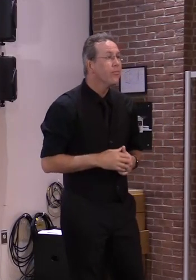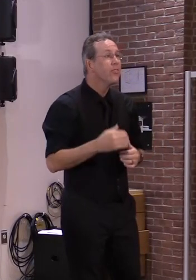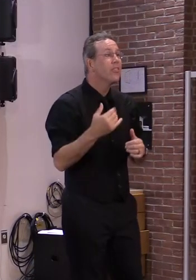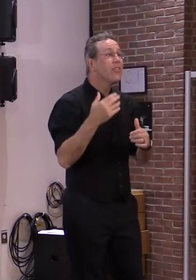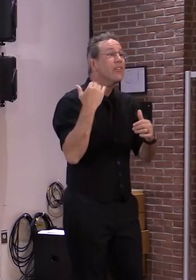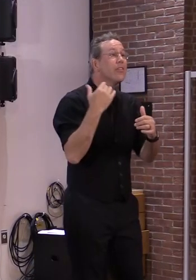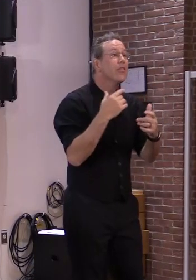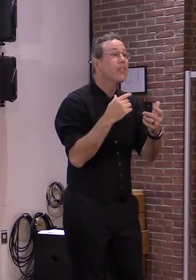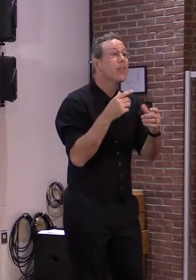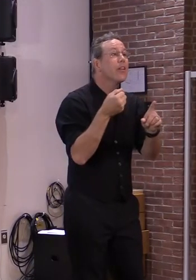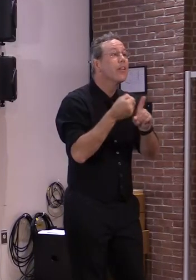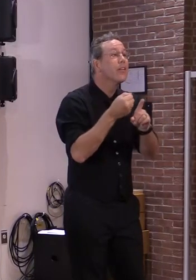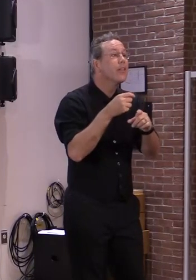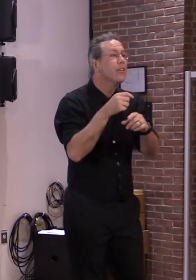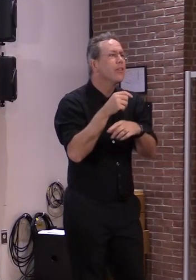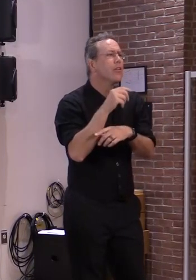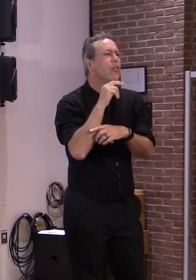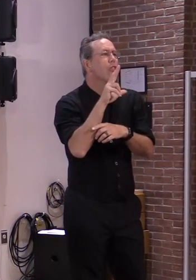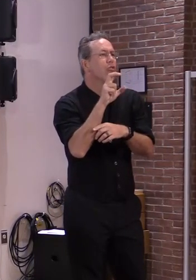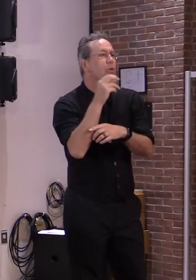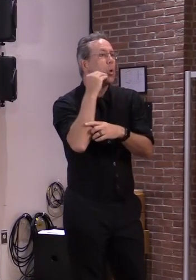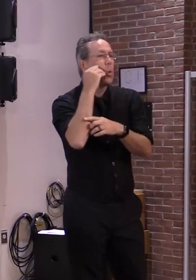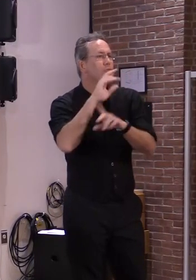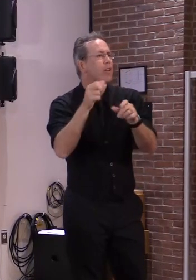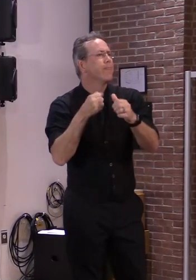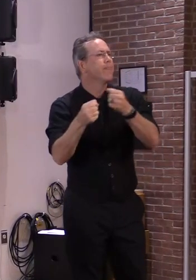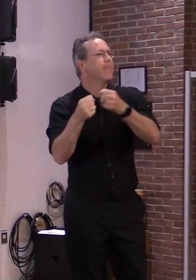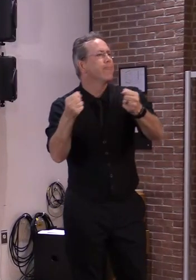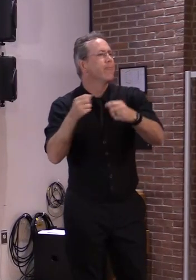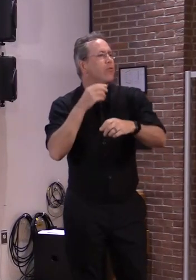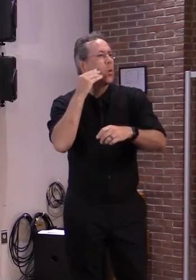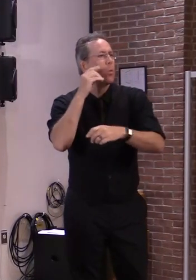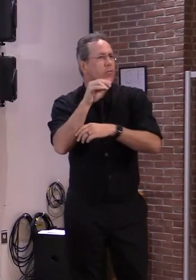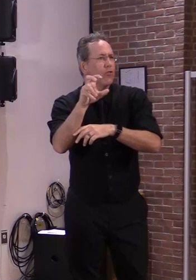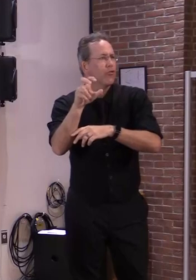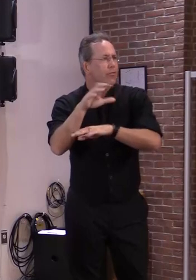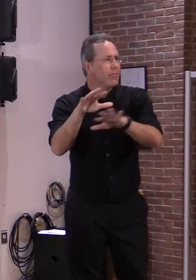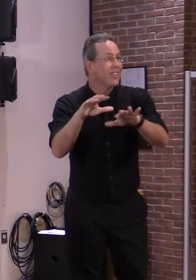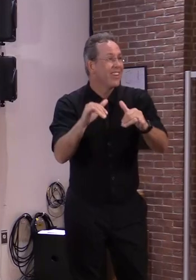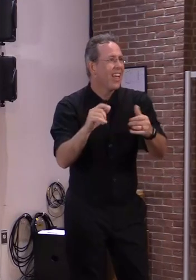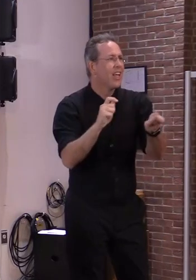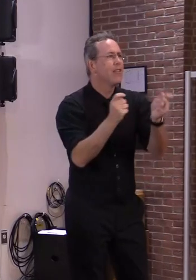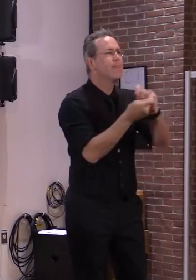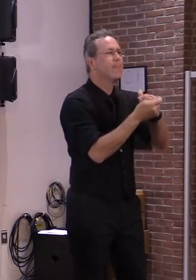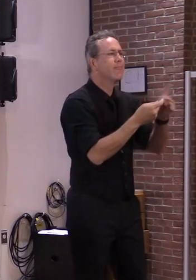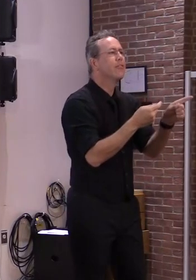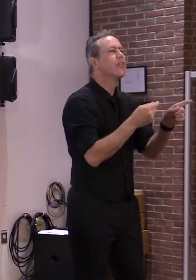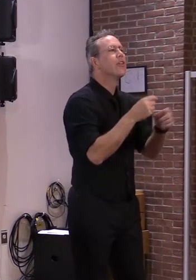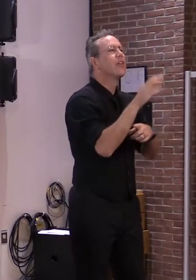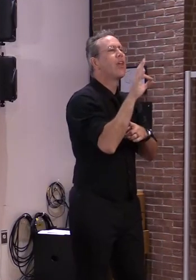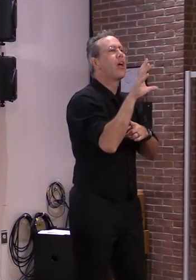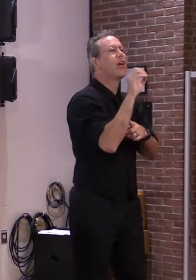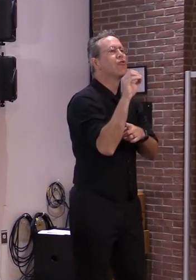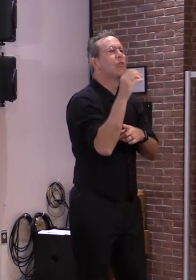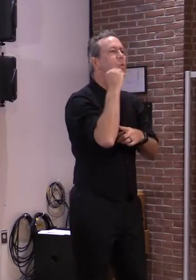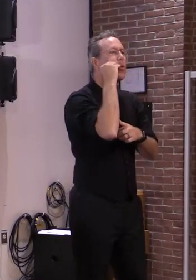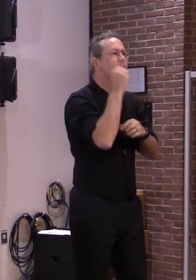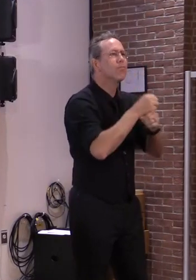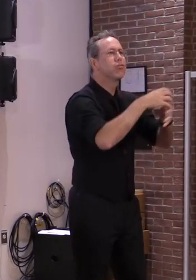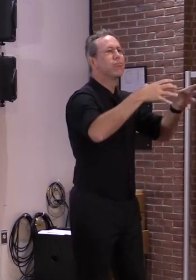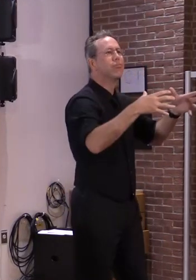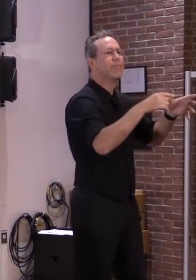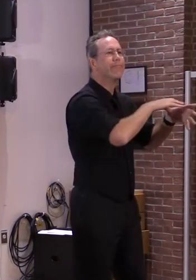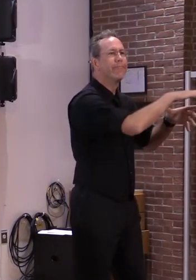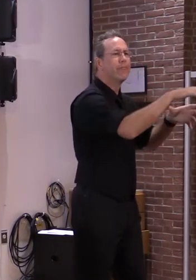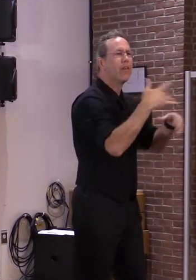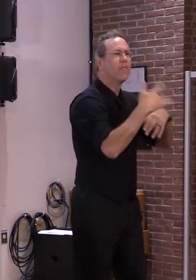about 1,481 individuals that will stay in the program as we move forward. So